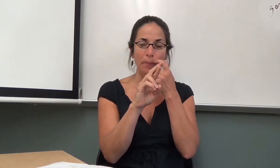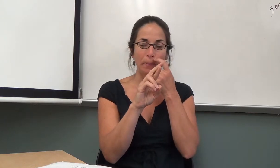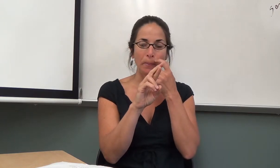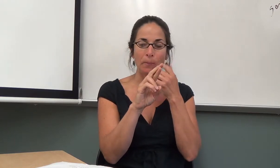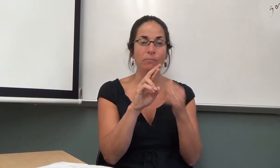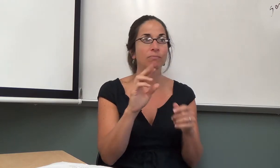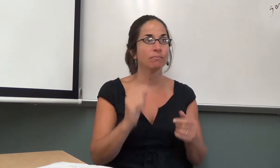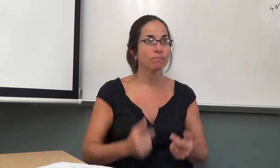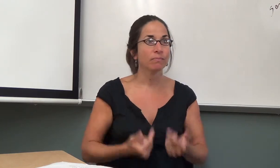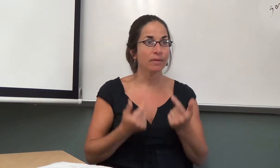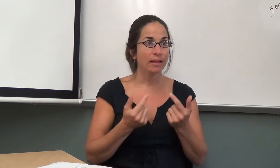Living.